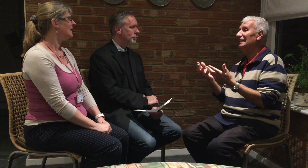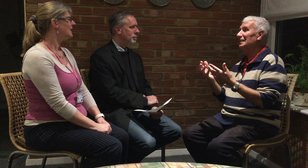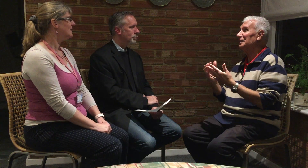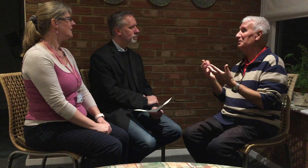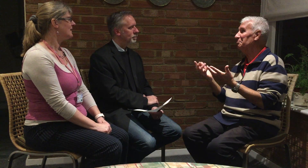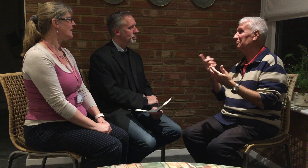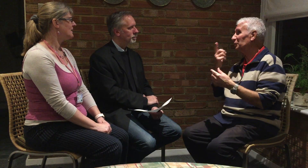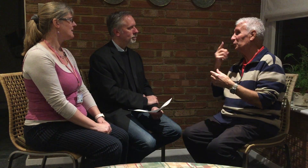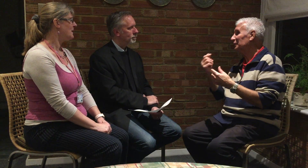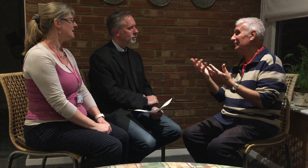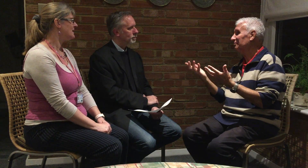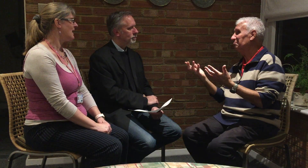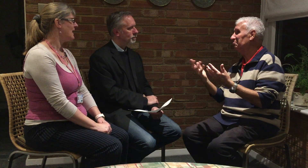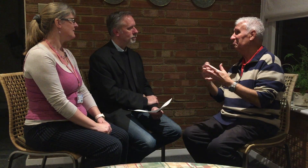Really, it kind of depends again.